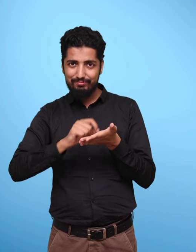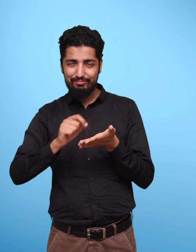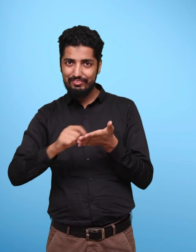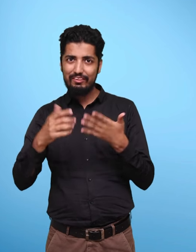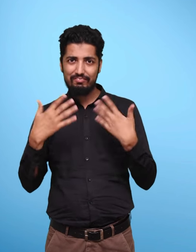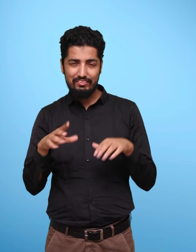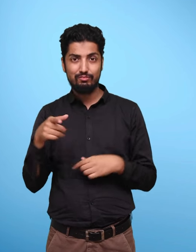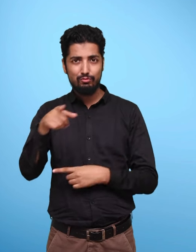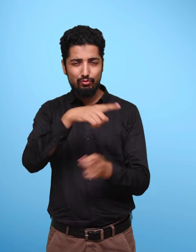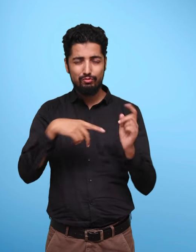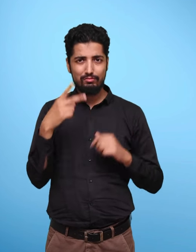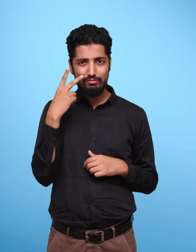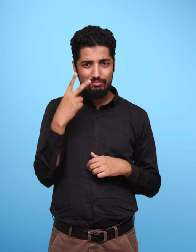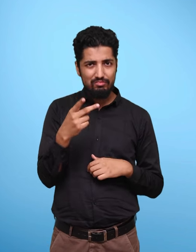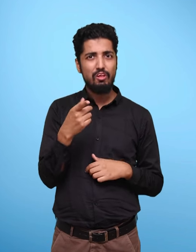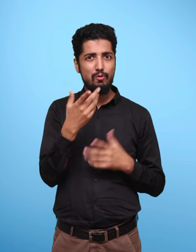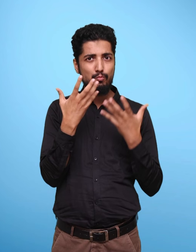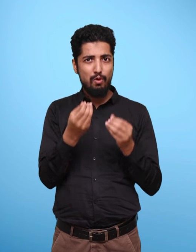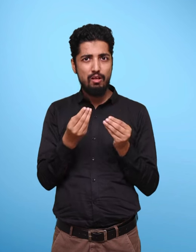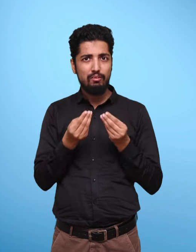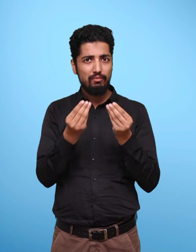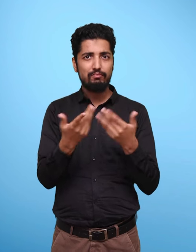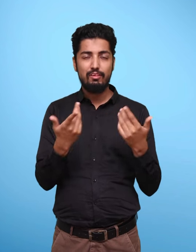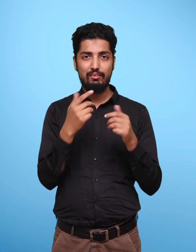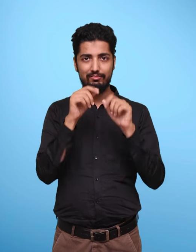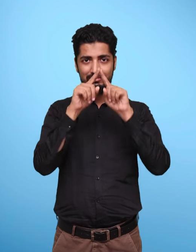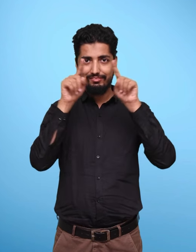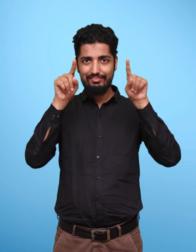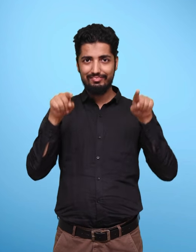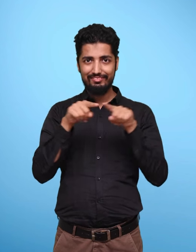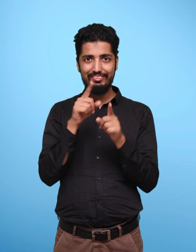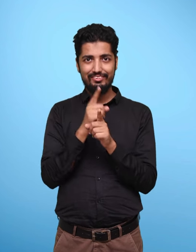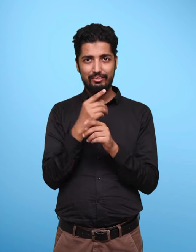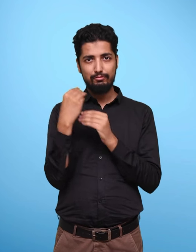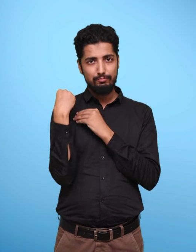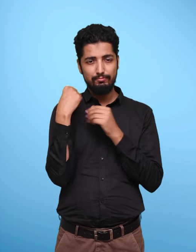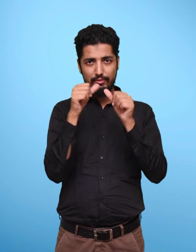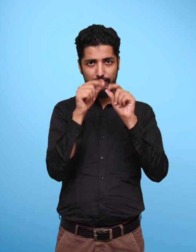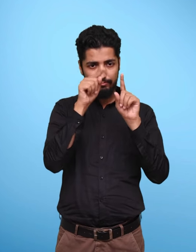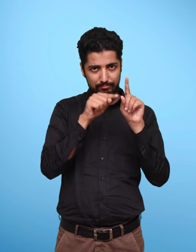letter flashcards to indicate directions when tracing the letters.